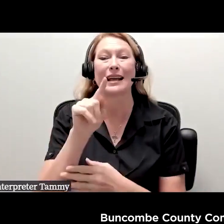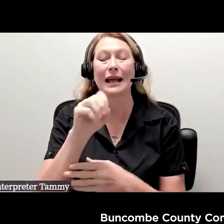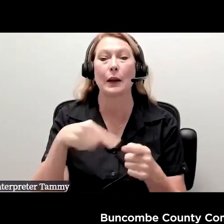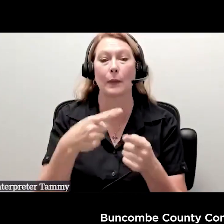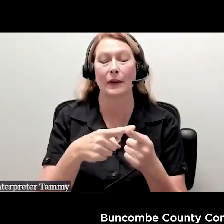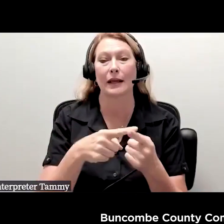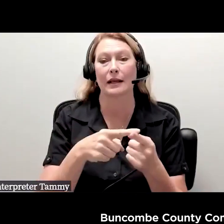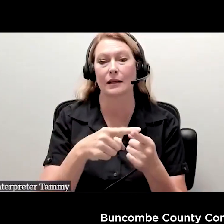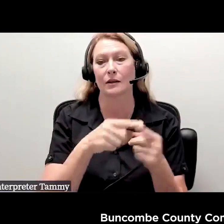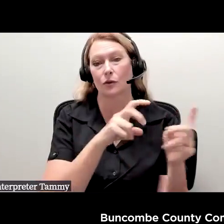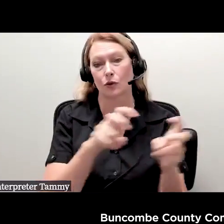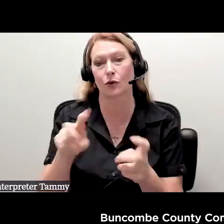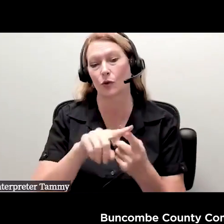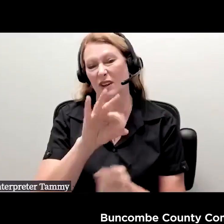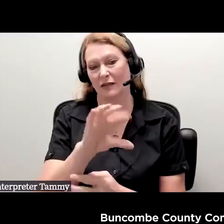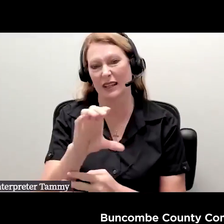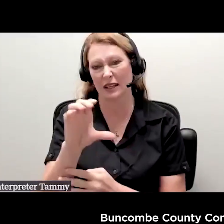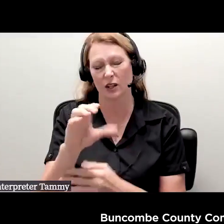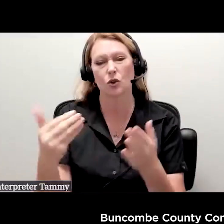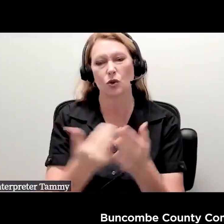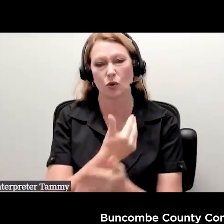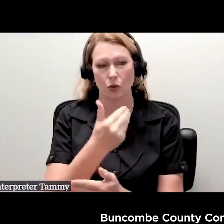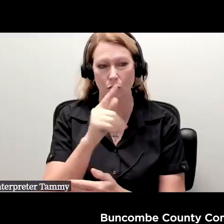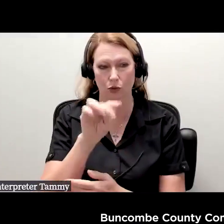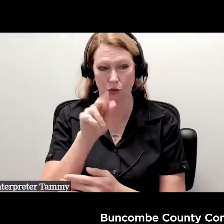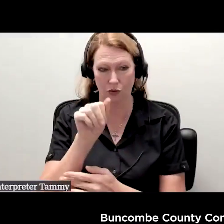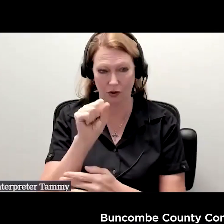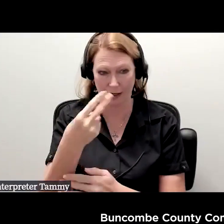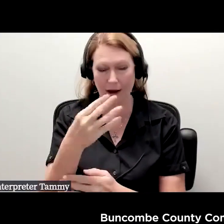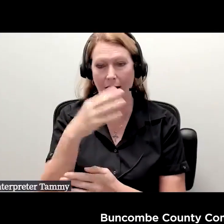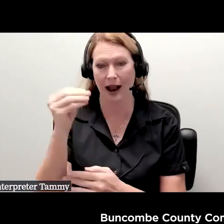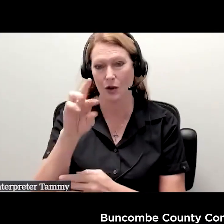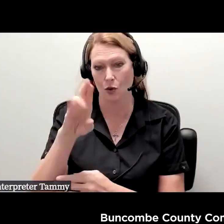to FCC, the county's new trash and recycling pickup provider.